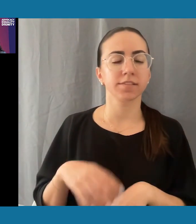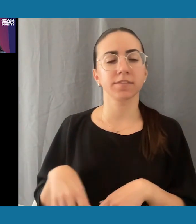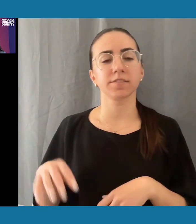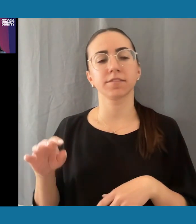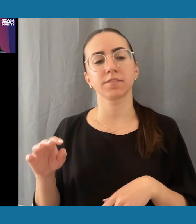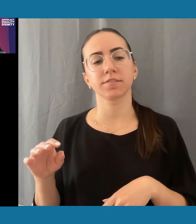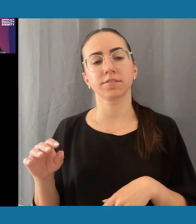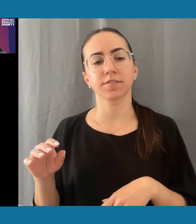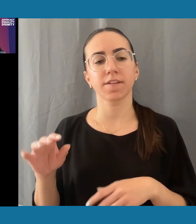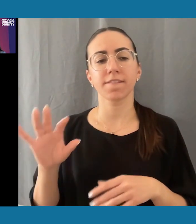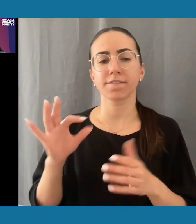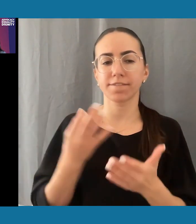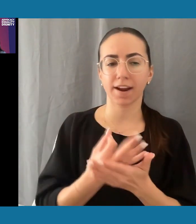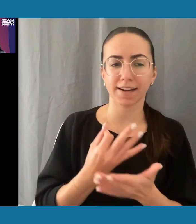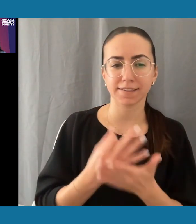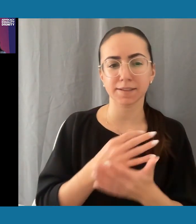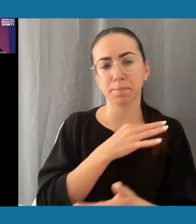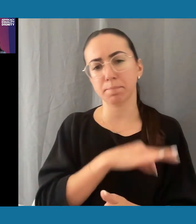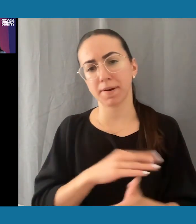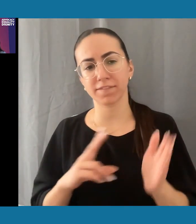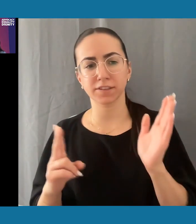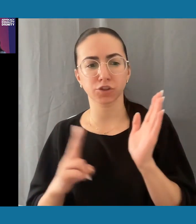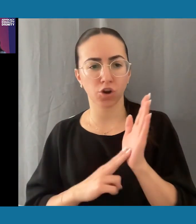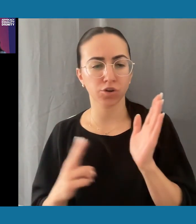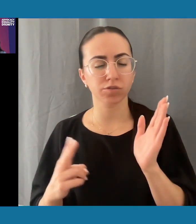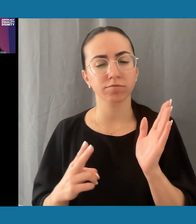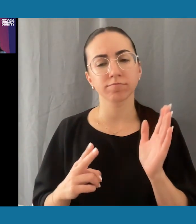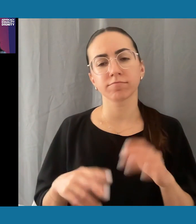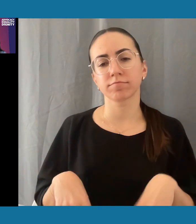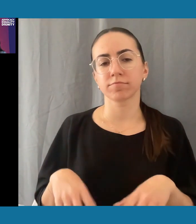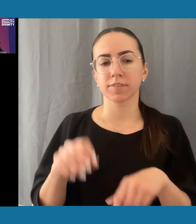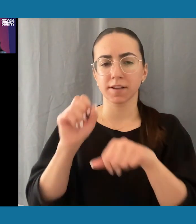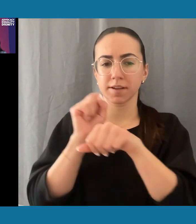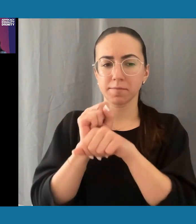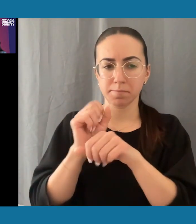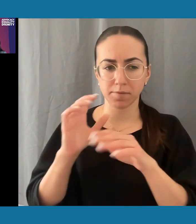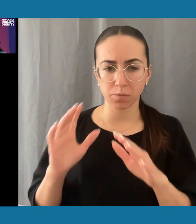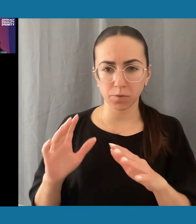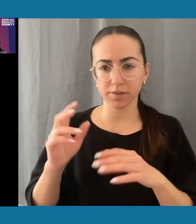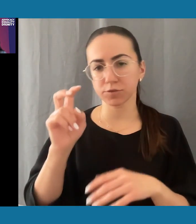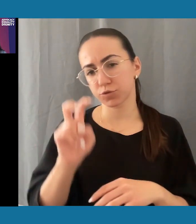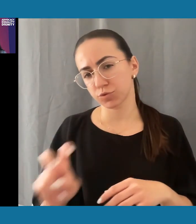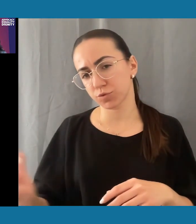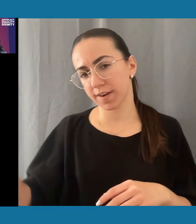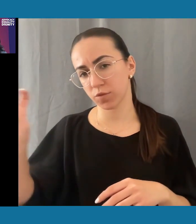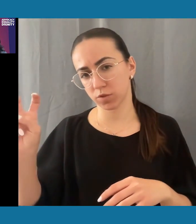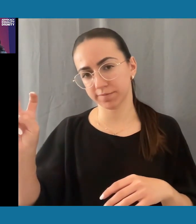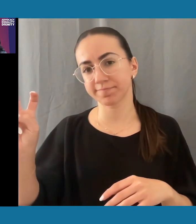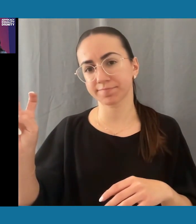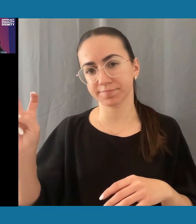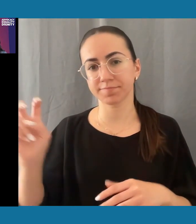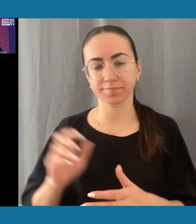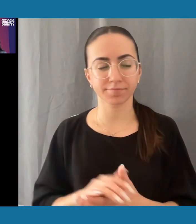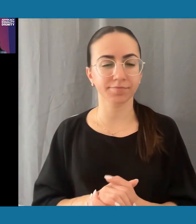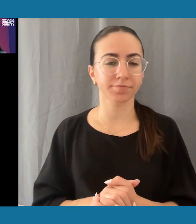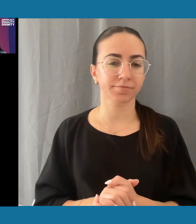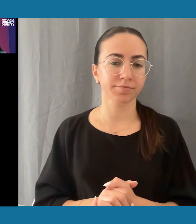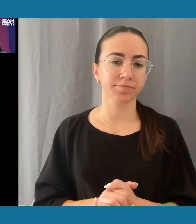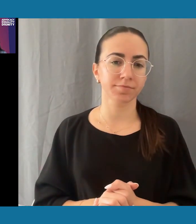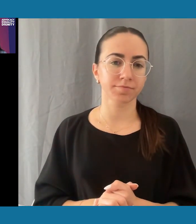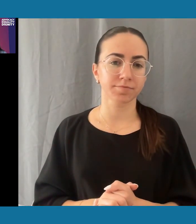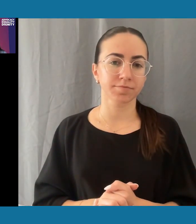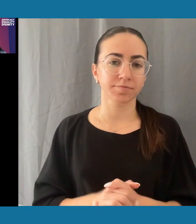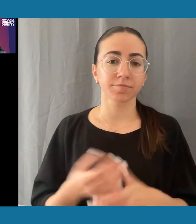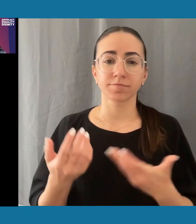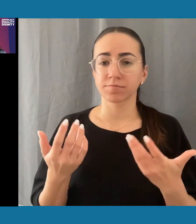contracts, those sorts of things, employment, and then travel. You can add additional things to your